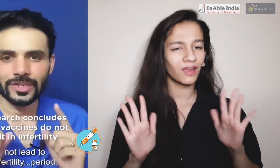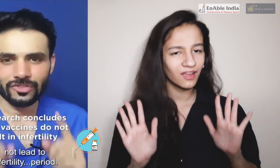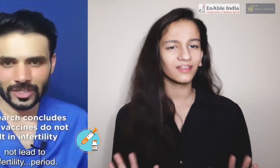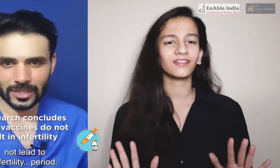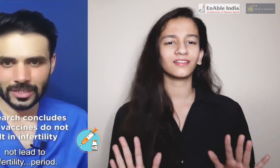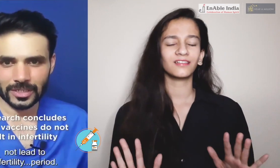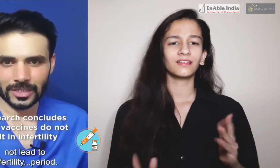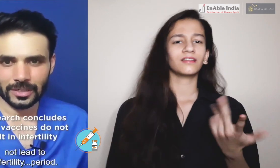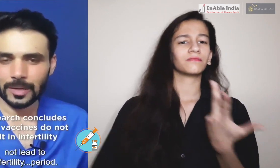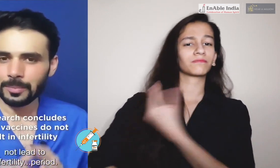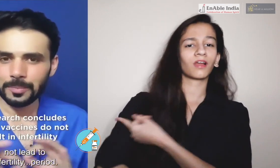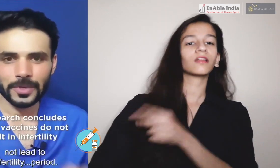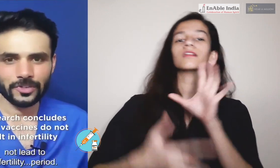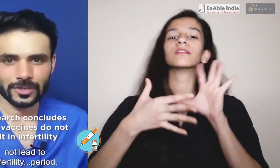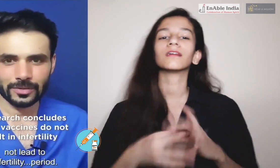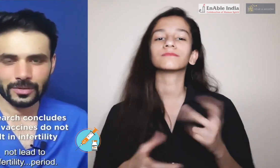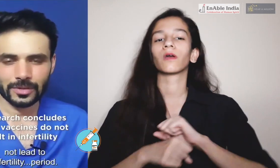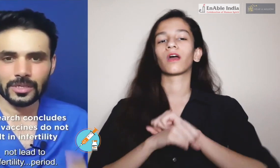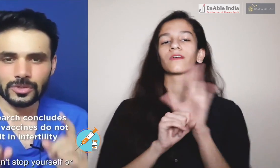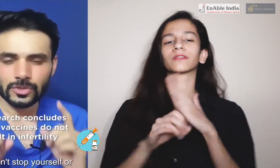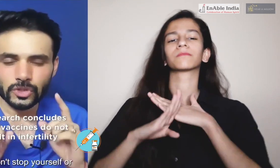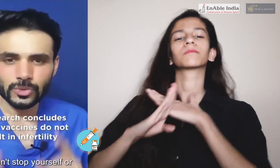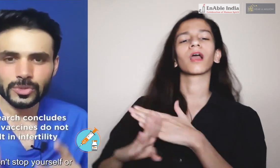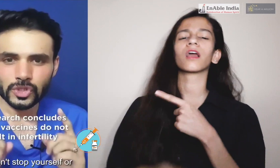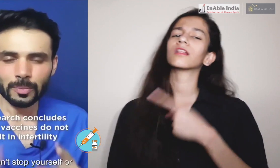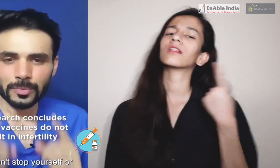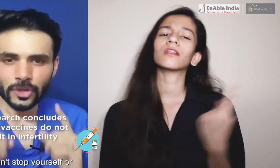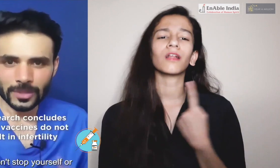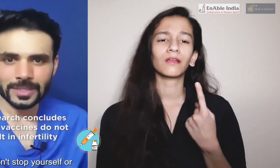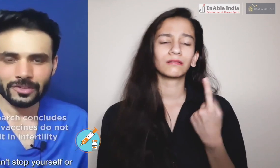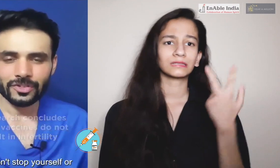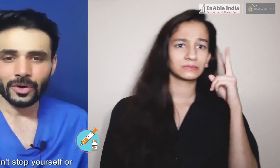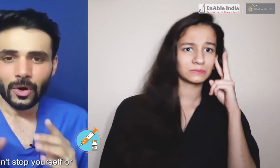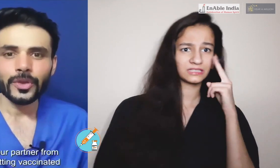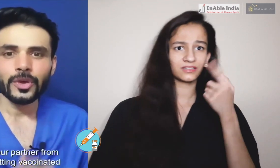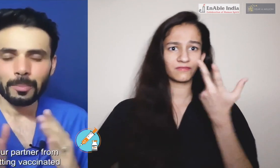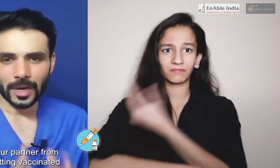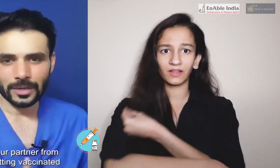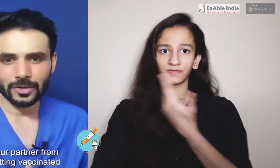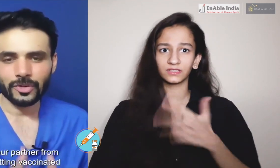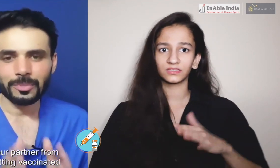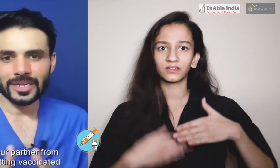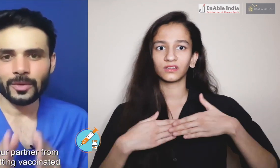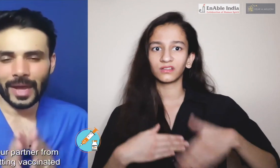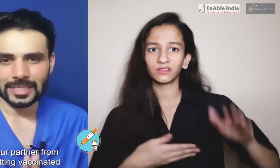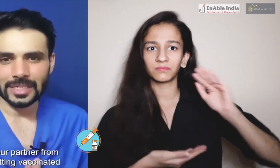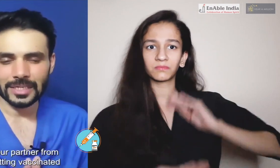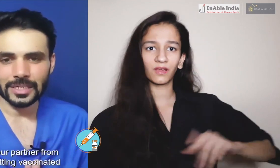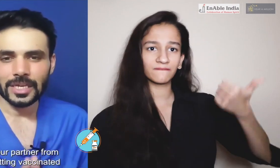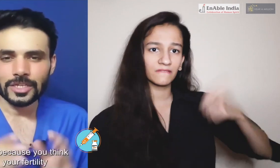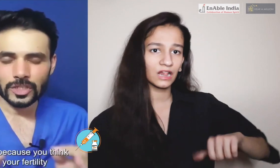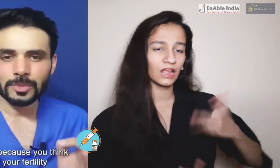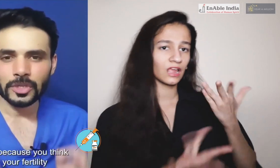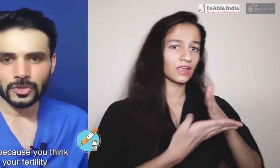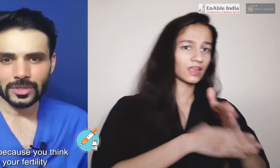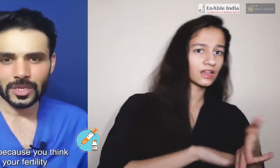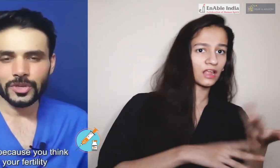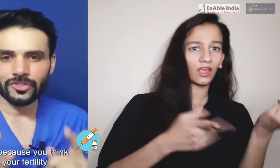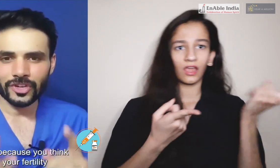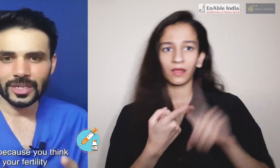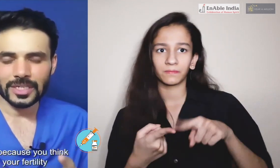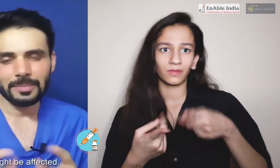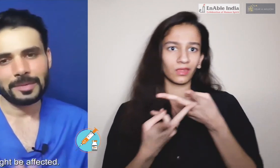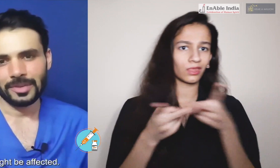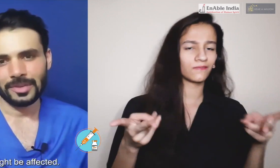to infertility, period. So don't stop yourself or your partner from getting vaccinated just because you think